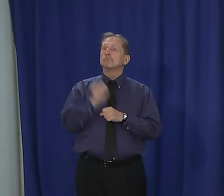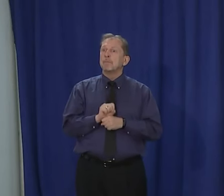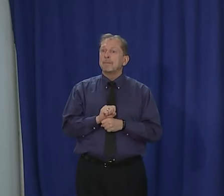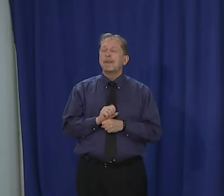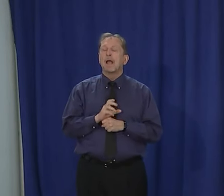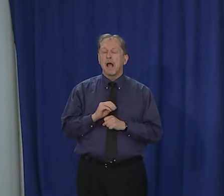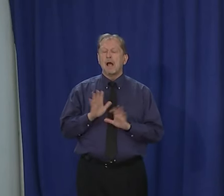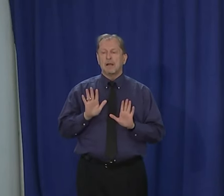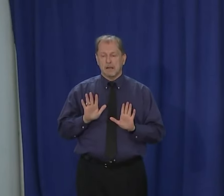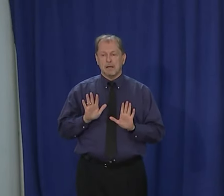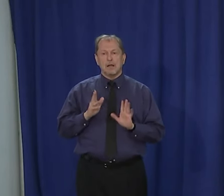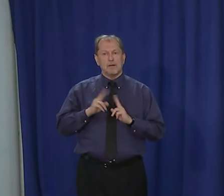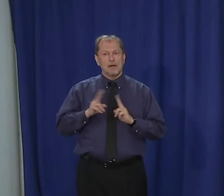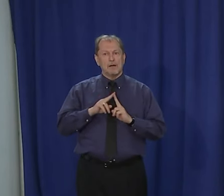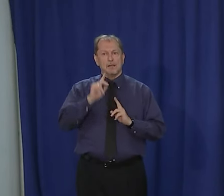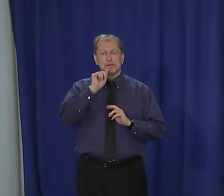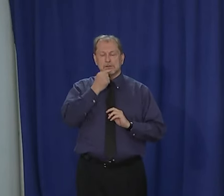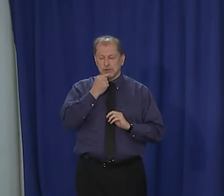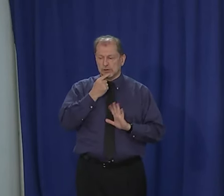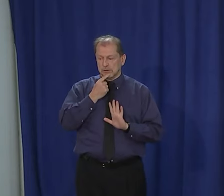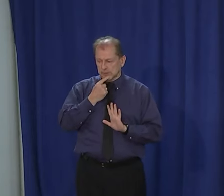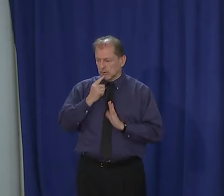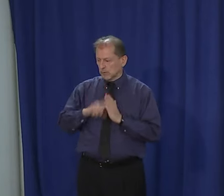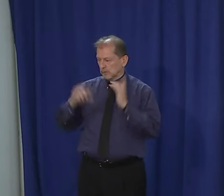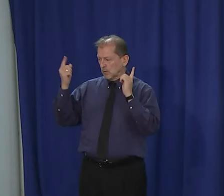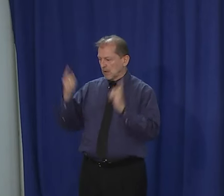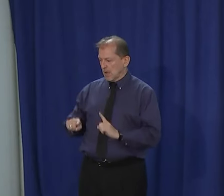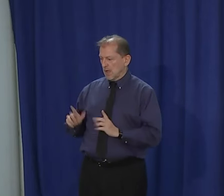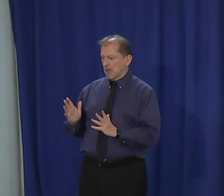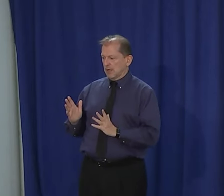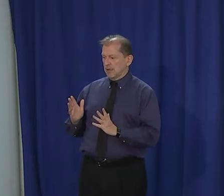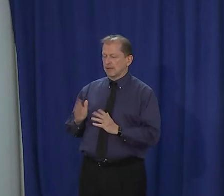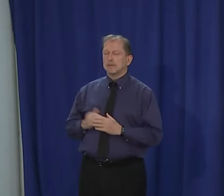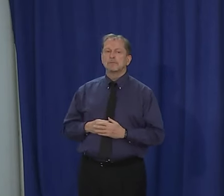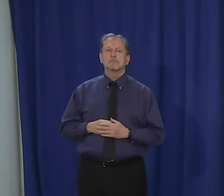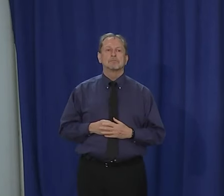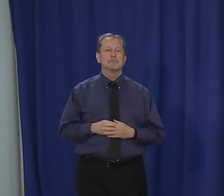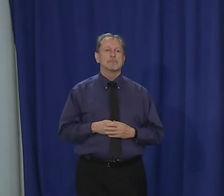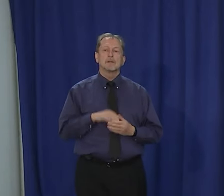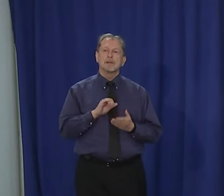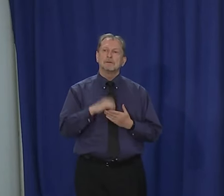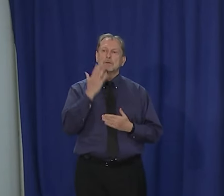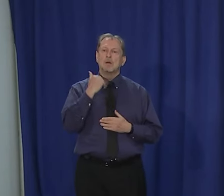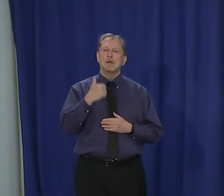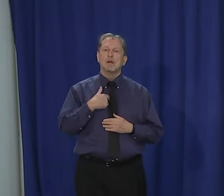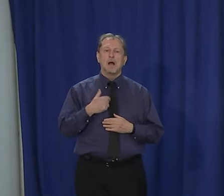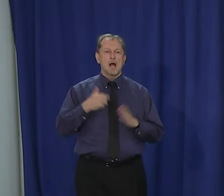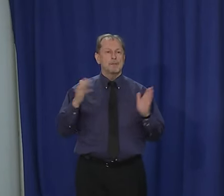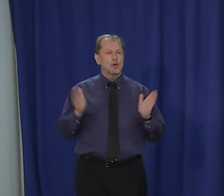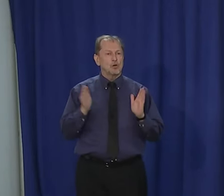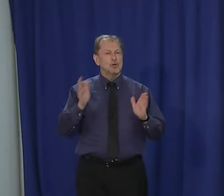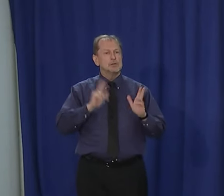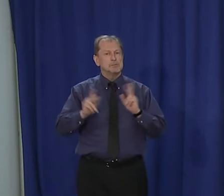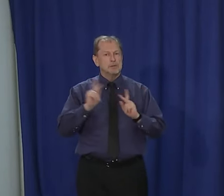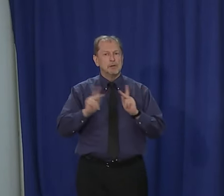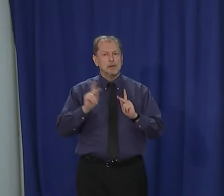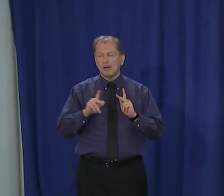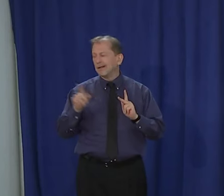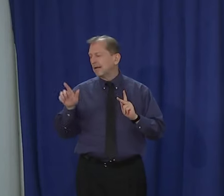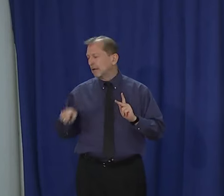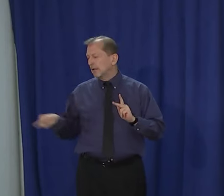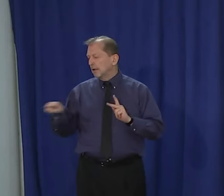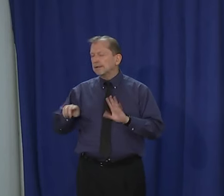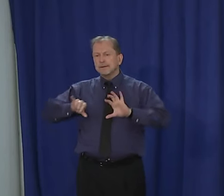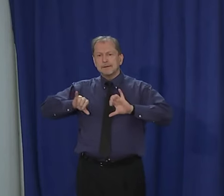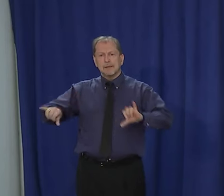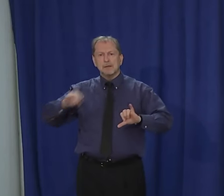sobering that what's in front of us. And this is why I urge folks to stay indoors, not